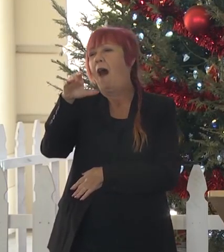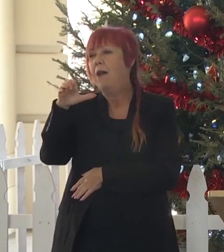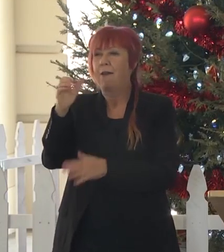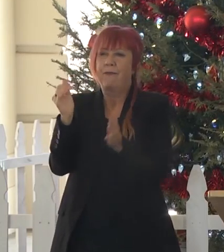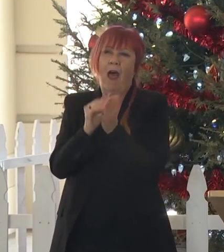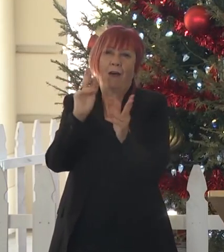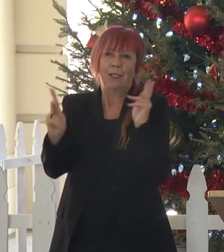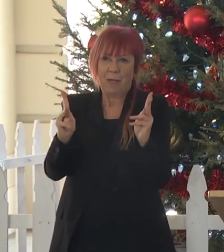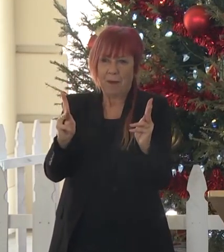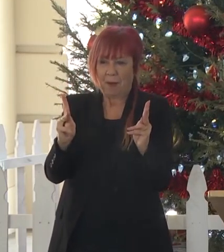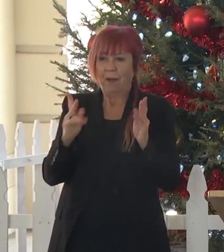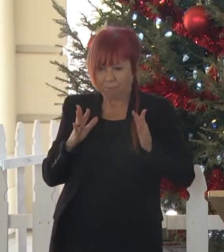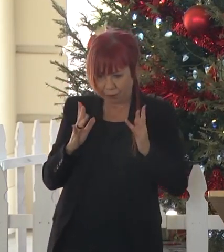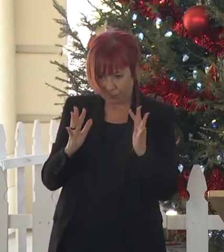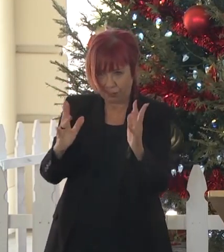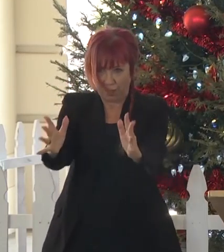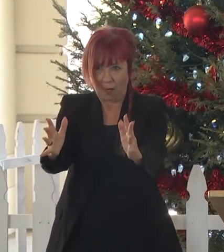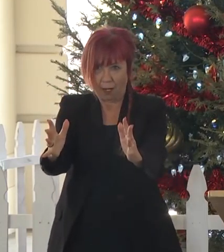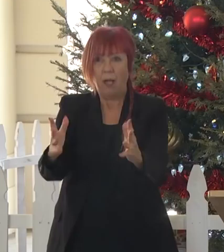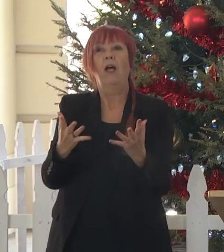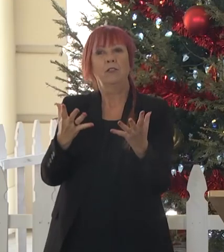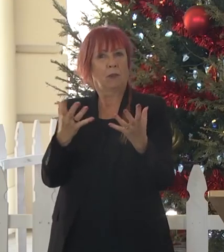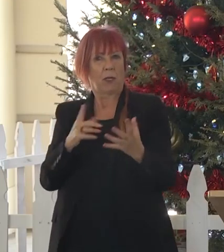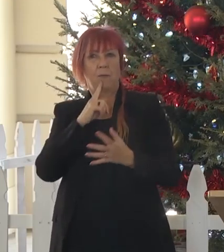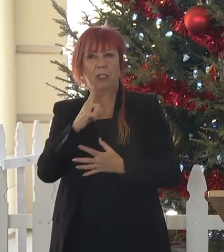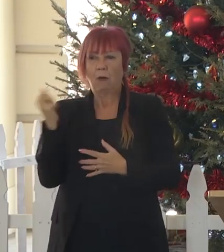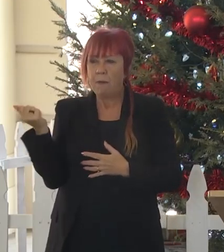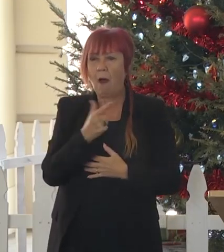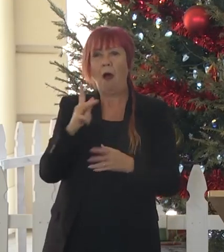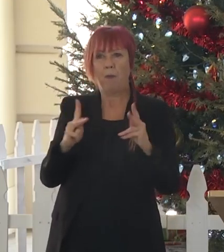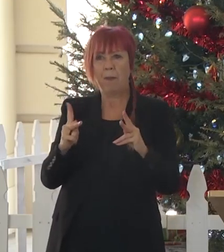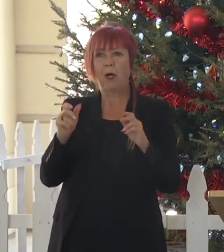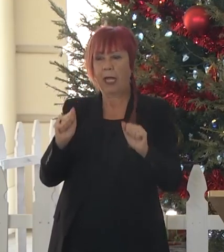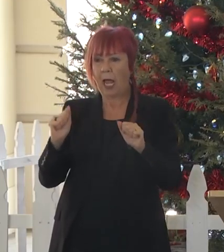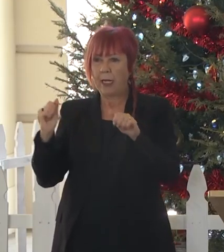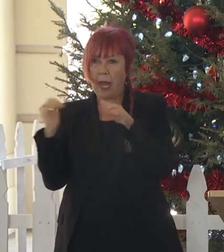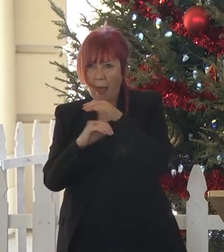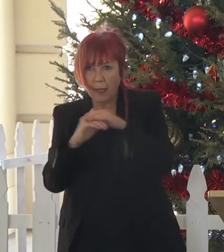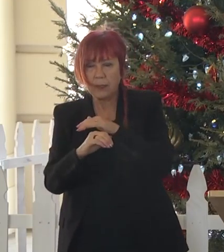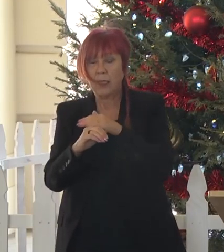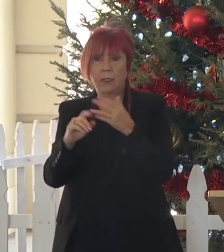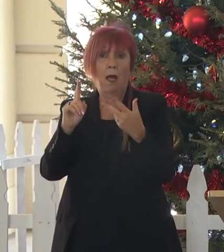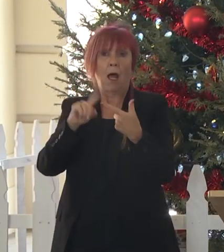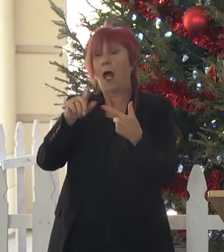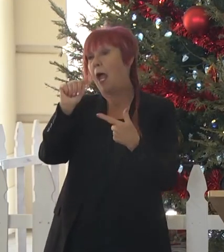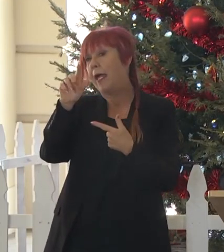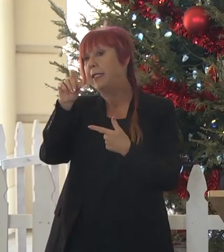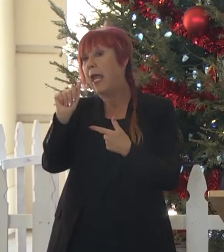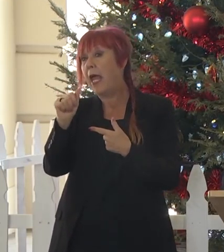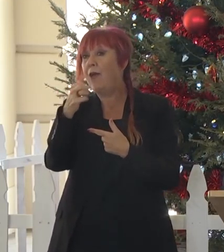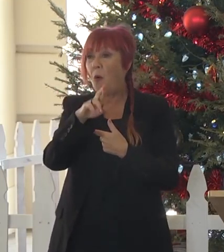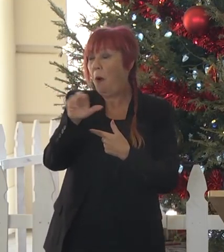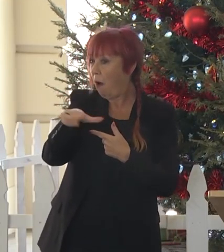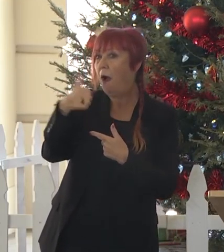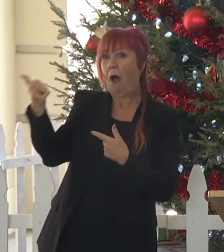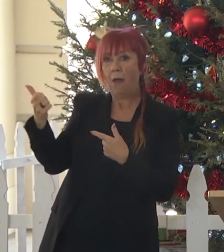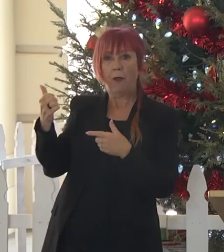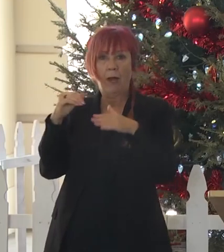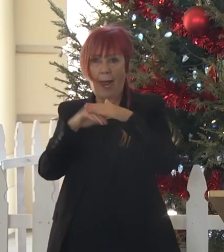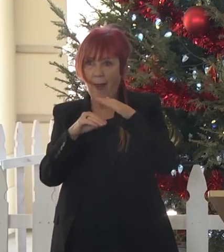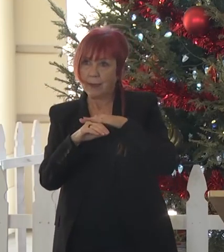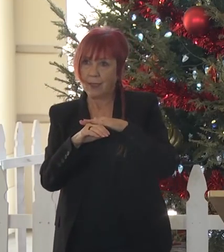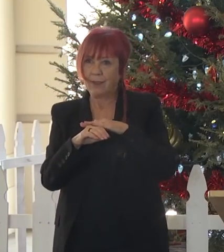and we will make every effort to ensure that people have access either with ADA access or otherwise to ensure